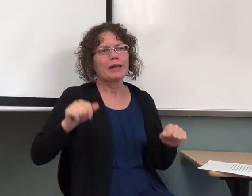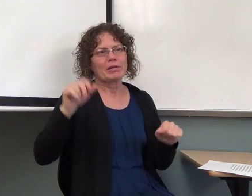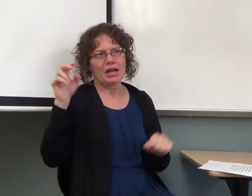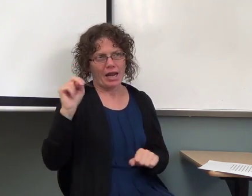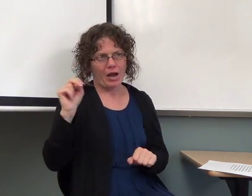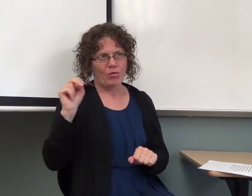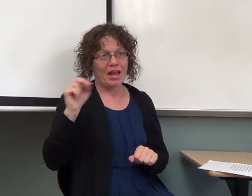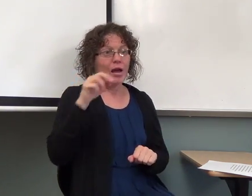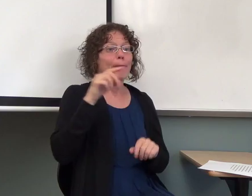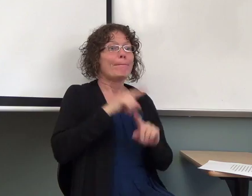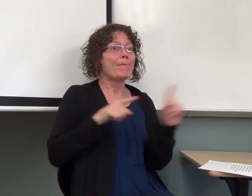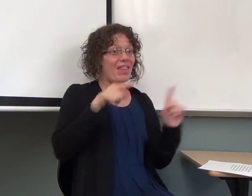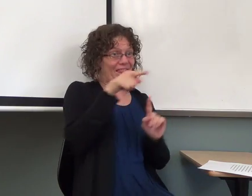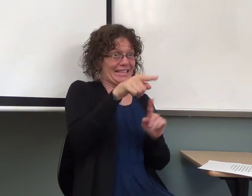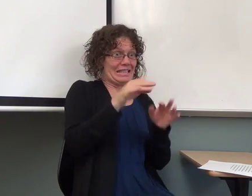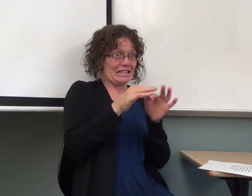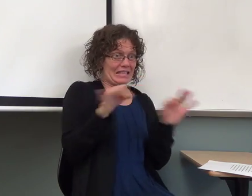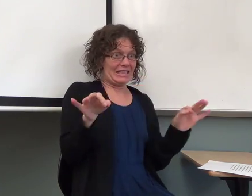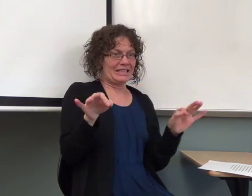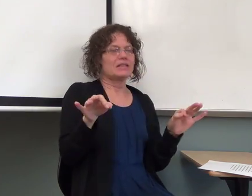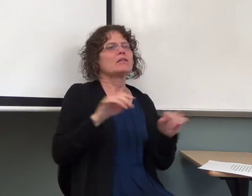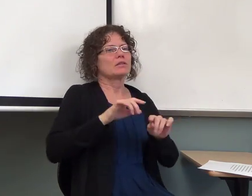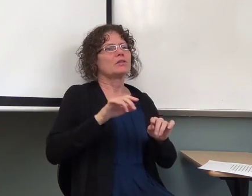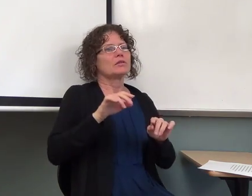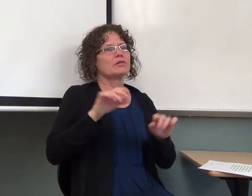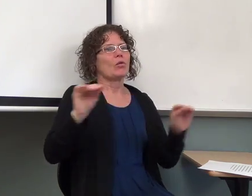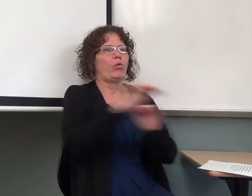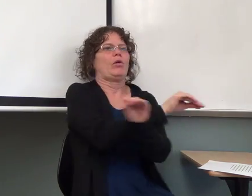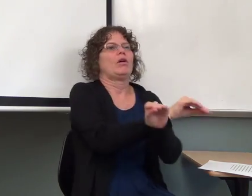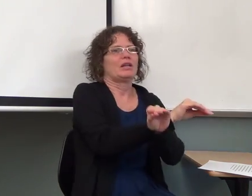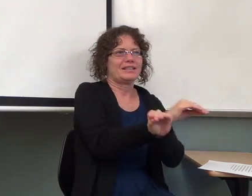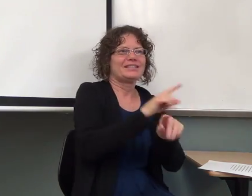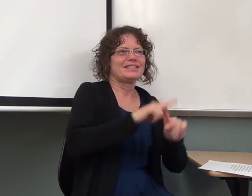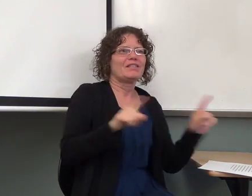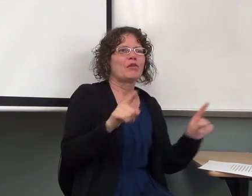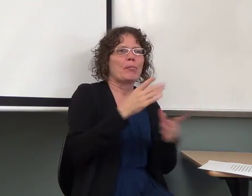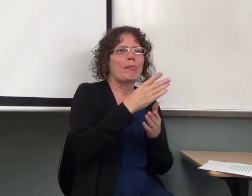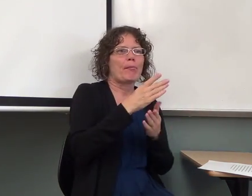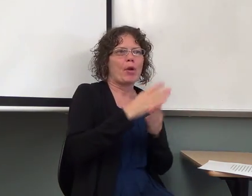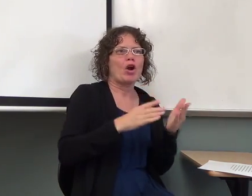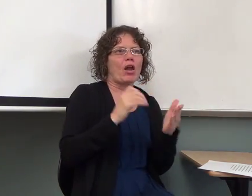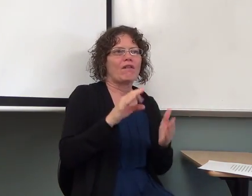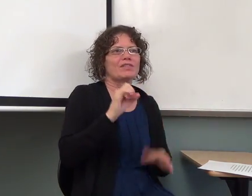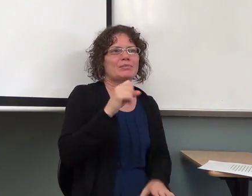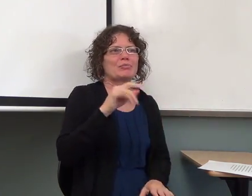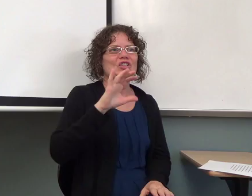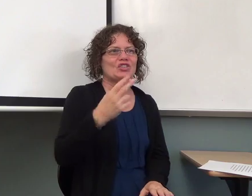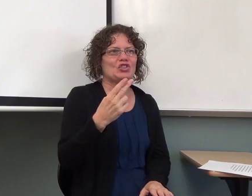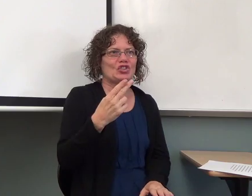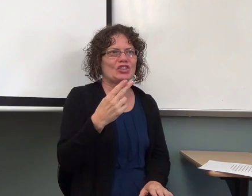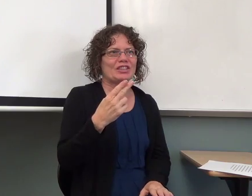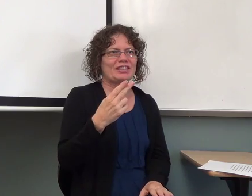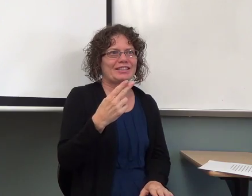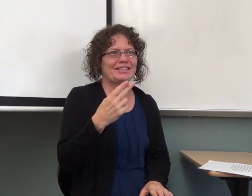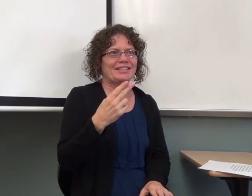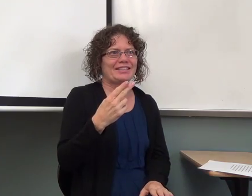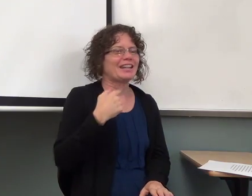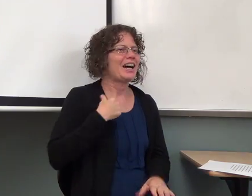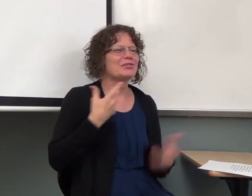being used as a different part of speech. It is a noun being used as a different part of speech. So I don't want to confuse you. I just